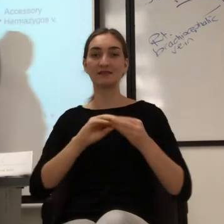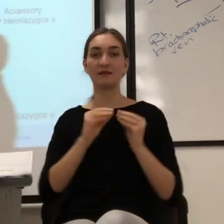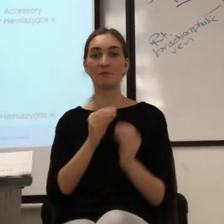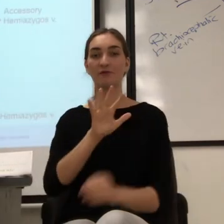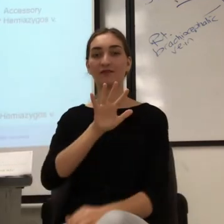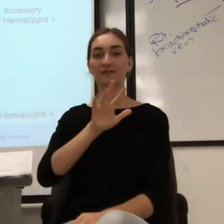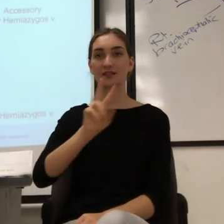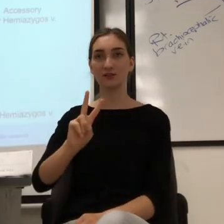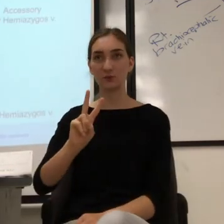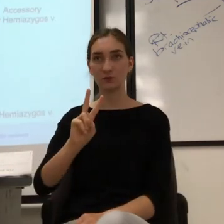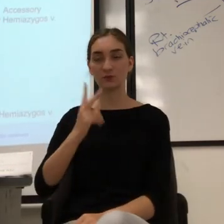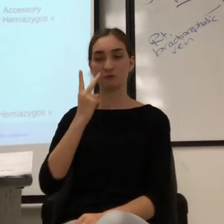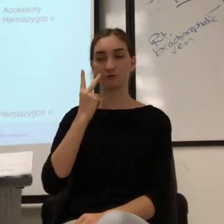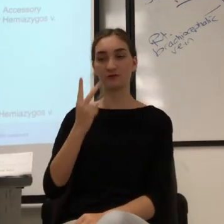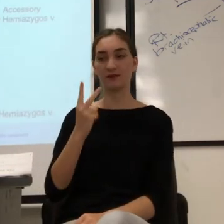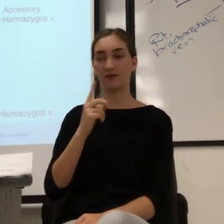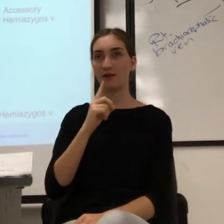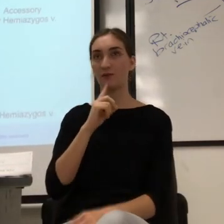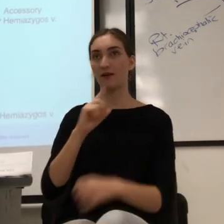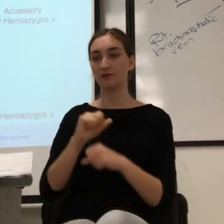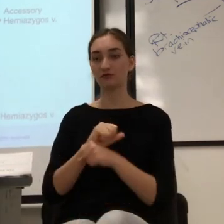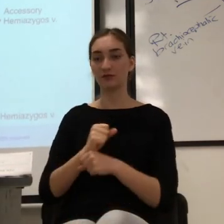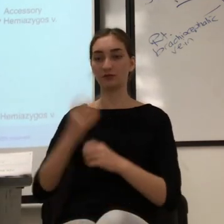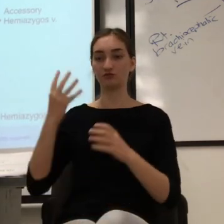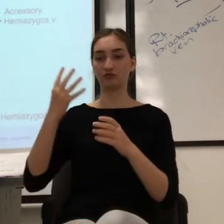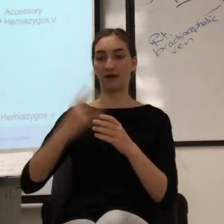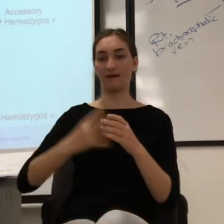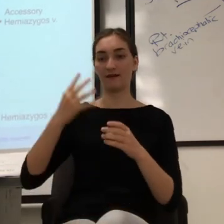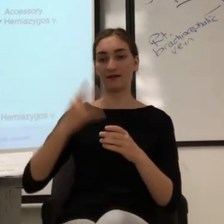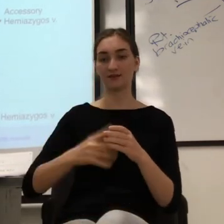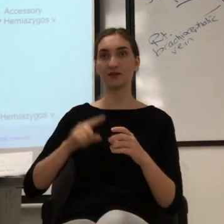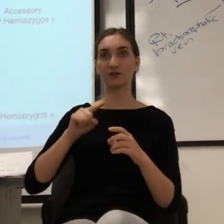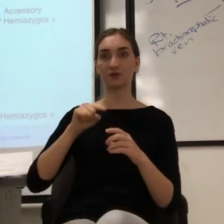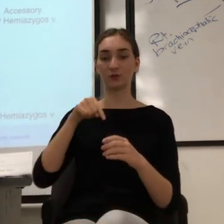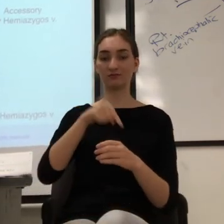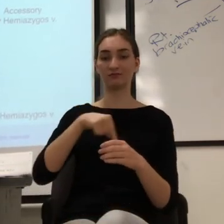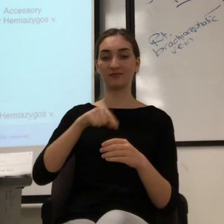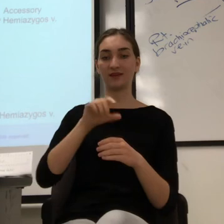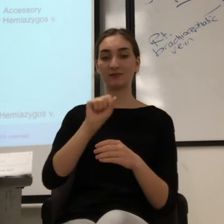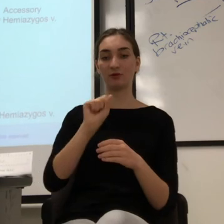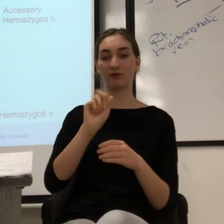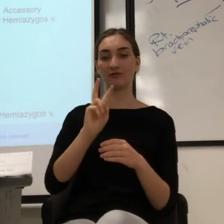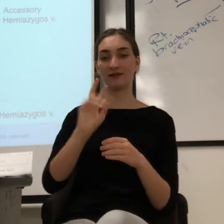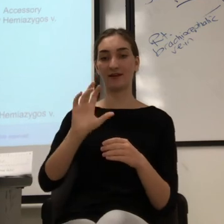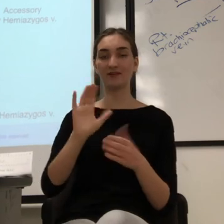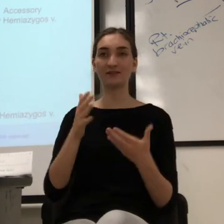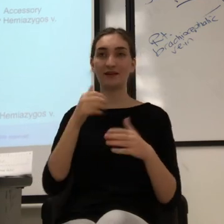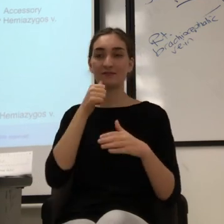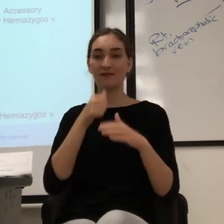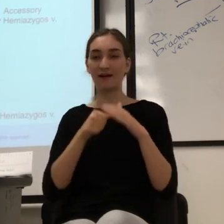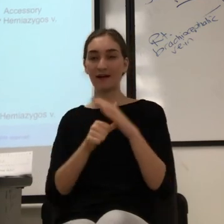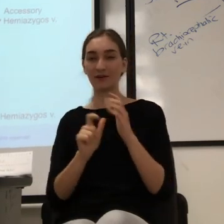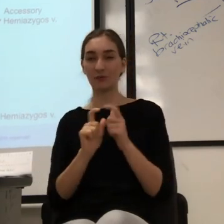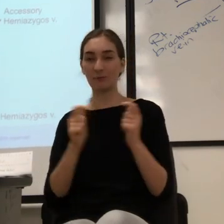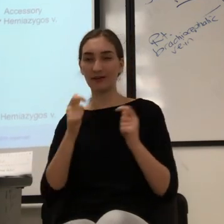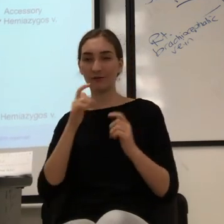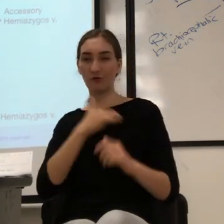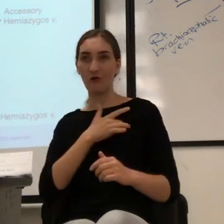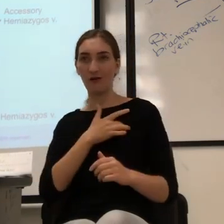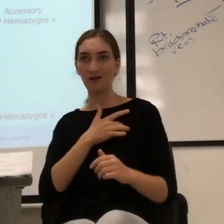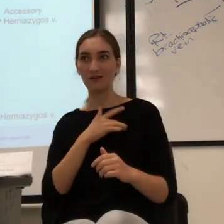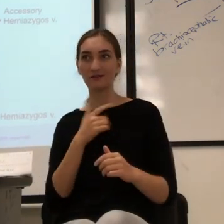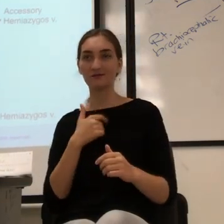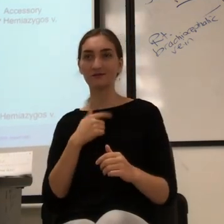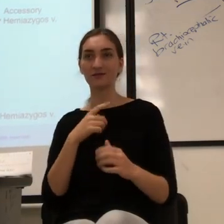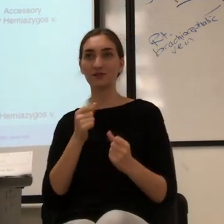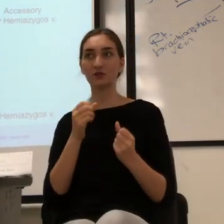It's right there. See how it drains right into the superior vena cava? It's kind of hiding on the big one, so that's why I'm pointing it out. It's like if I didn't mention